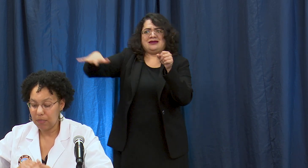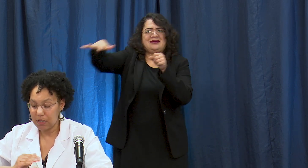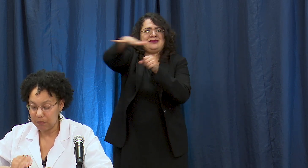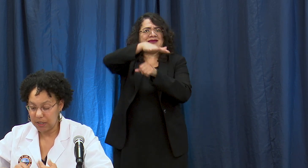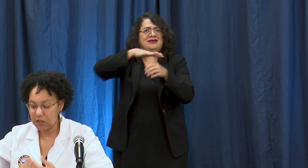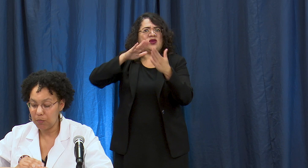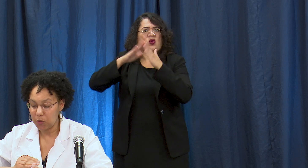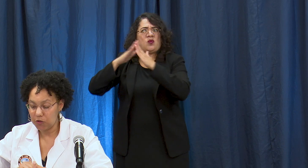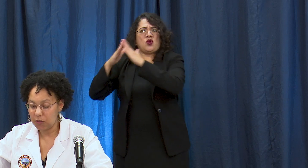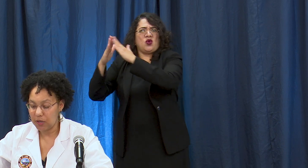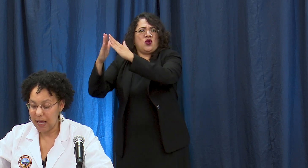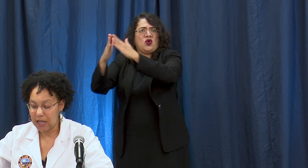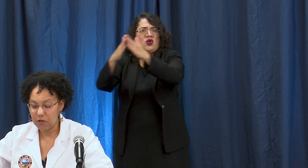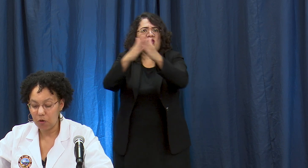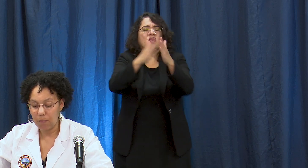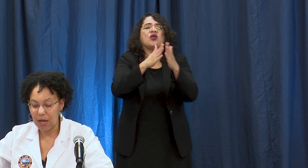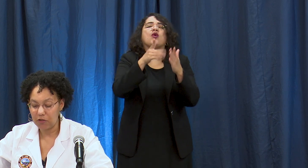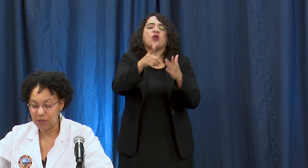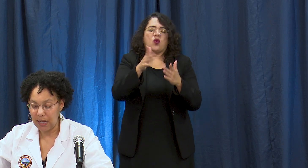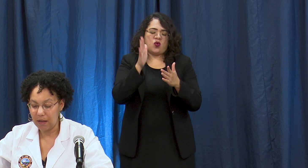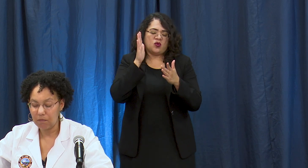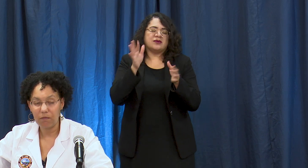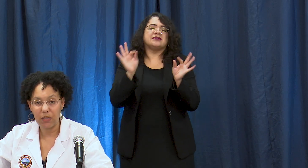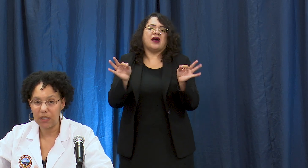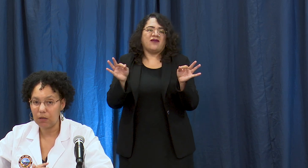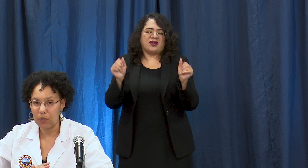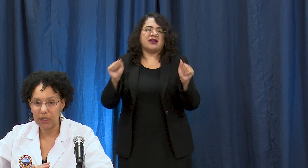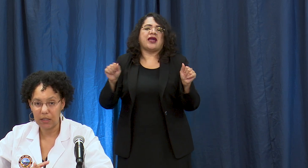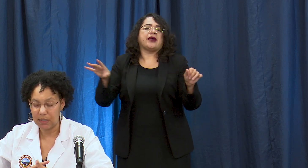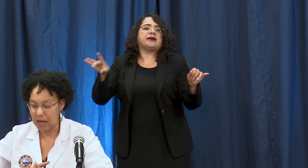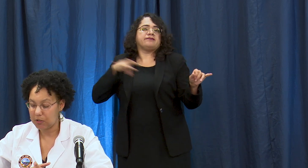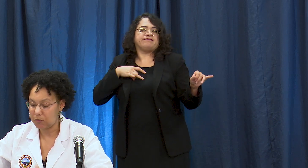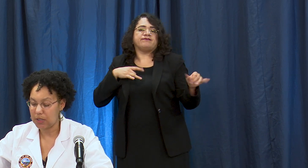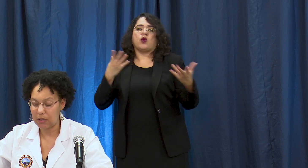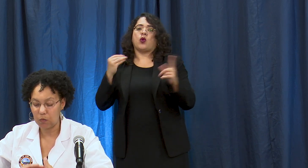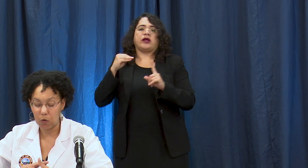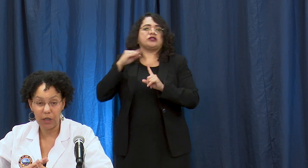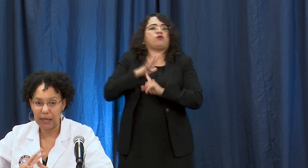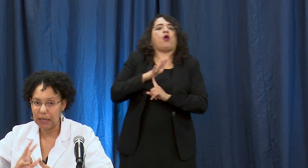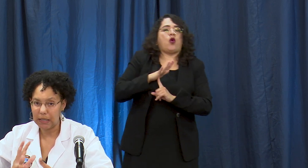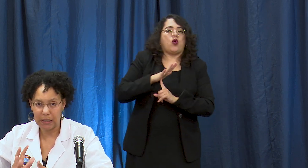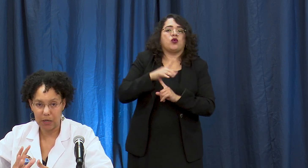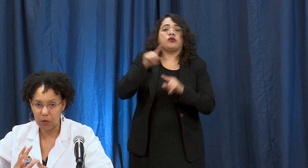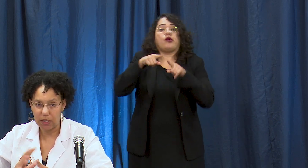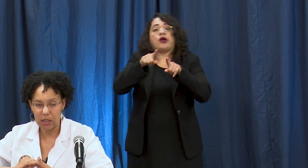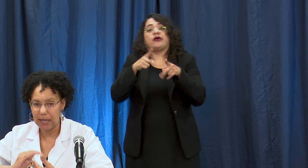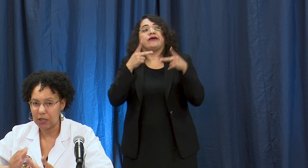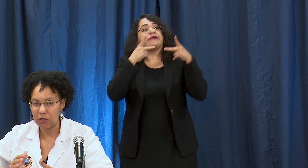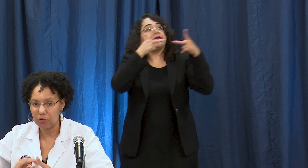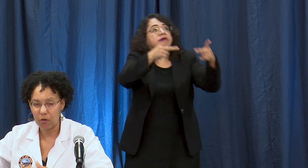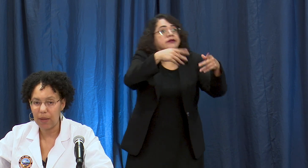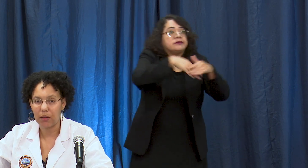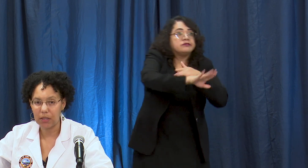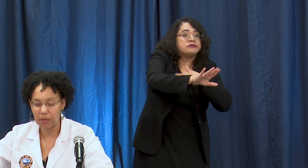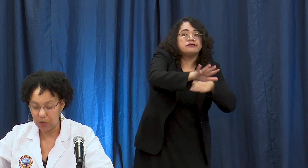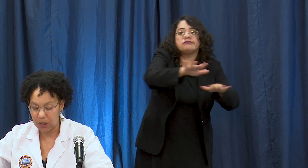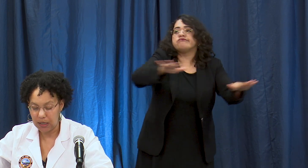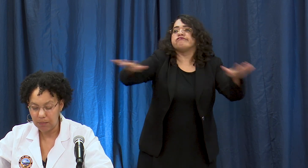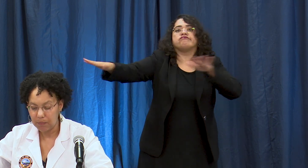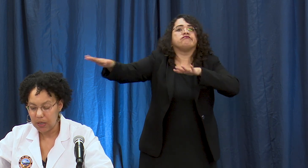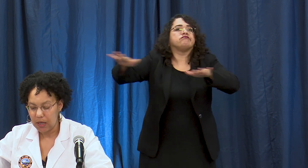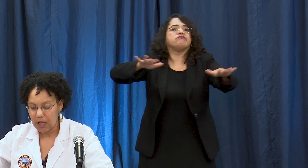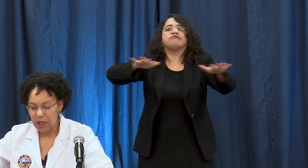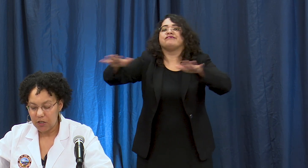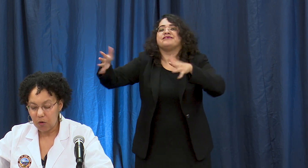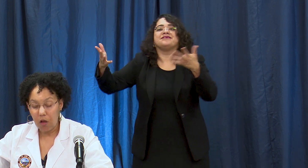continually possibly exposed to it as you go about your day, visiting retail establishments, working, et cetera, just as you go about in the